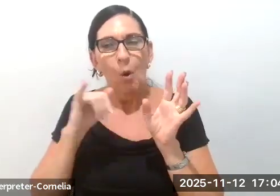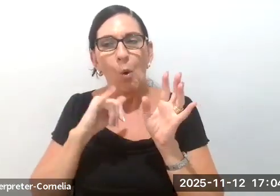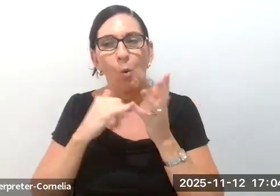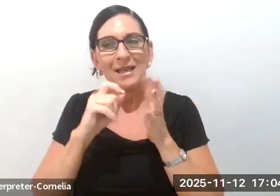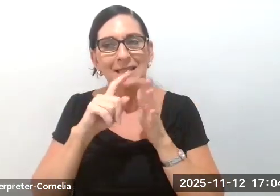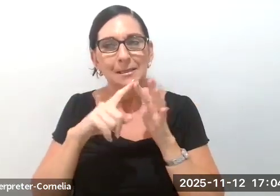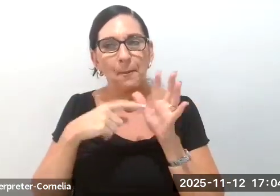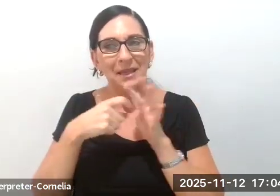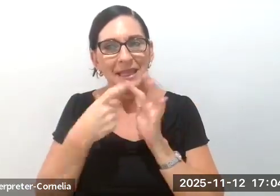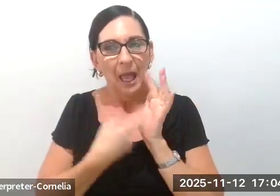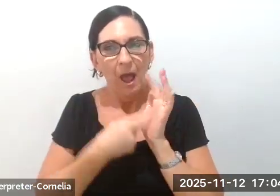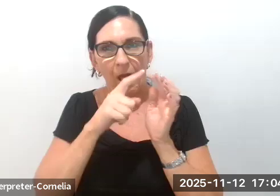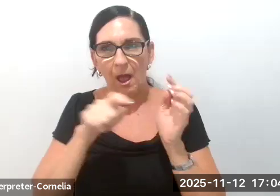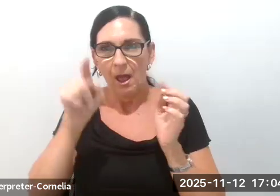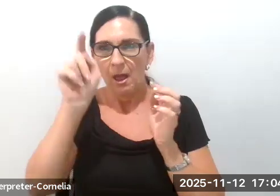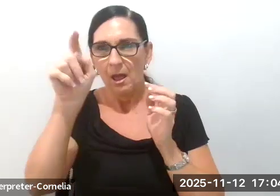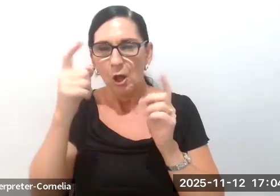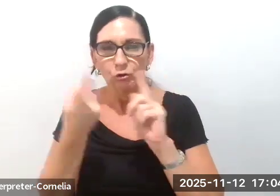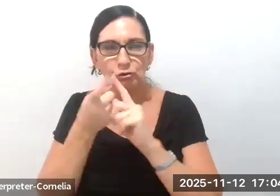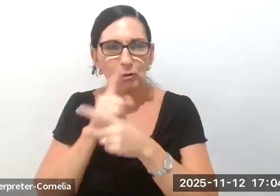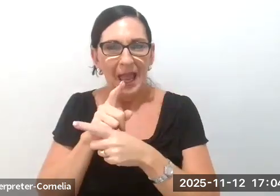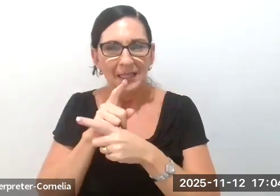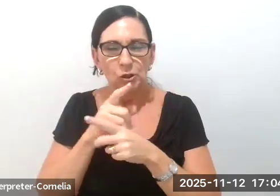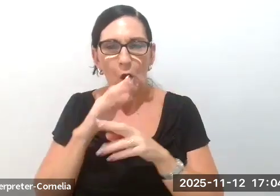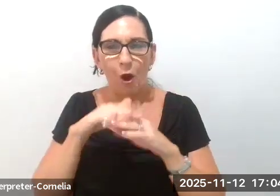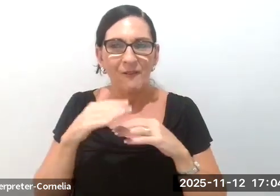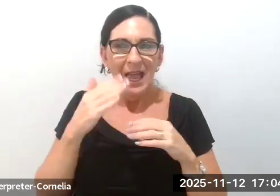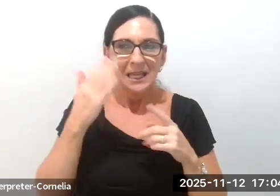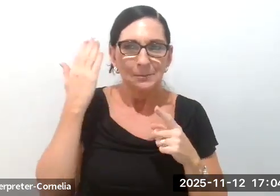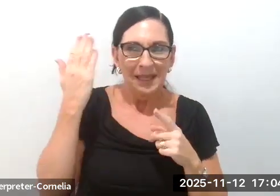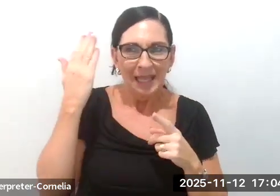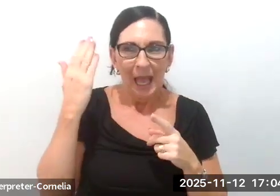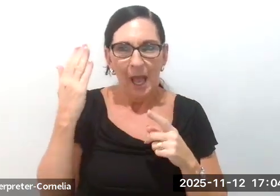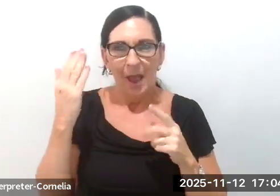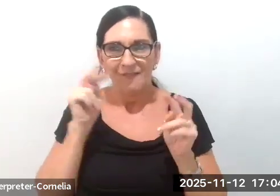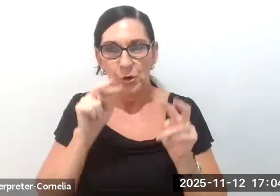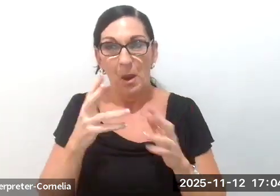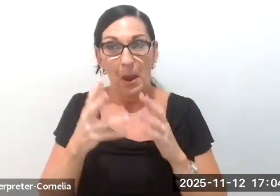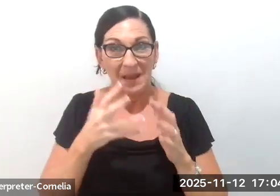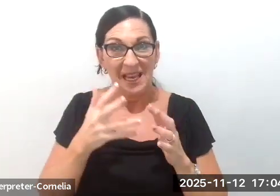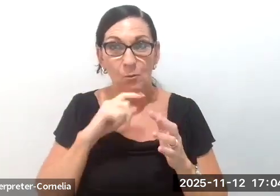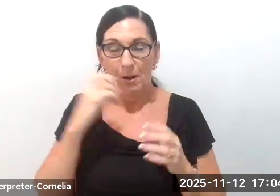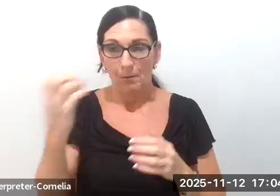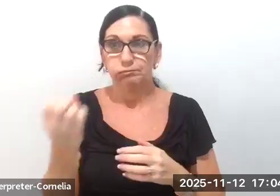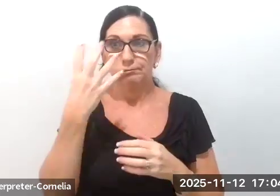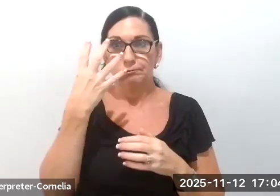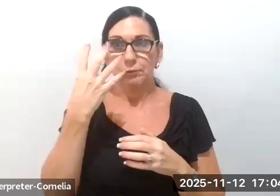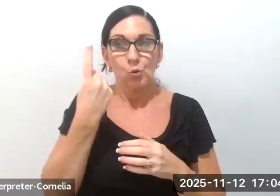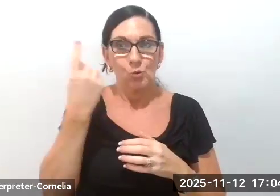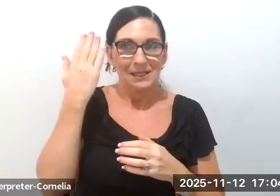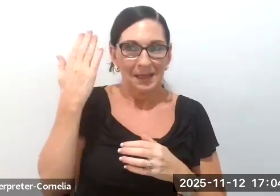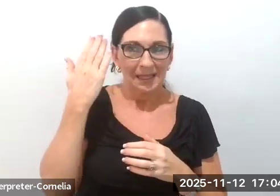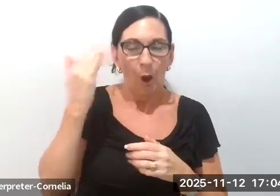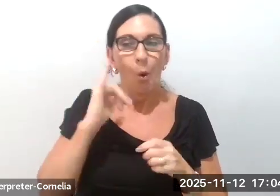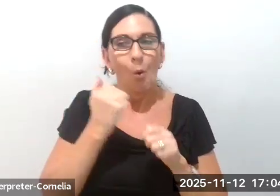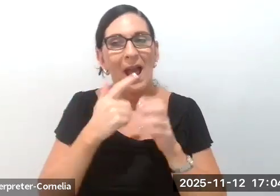the top right corner of your screen to switch between speaker view, which highlights the active speaker, and